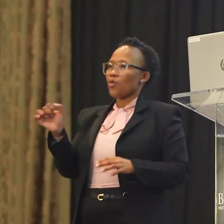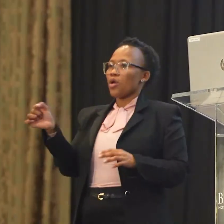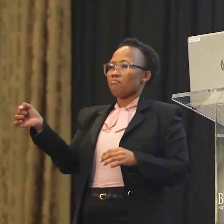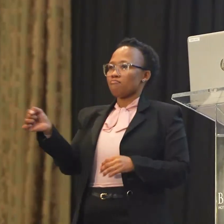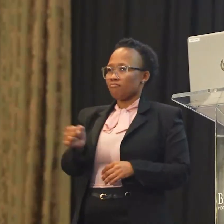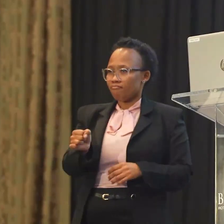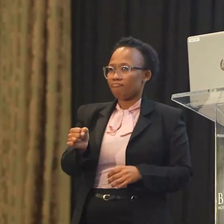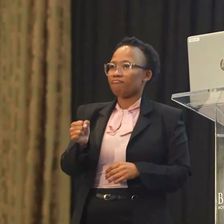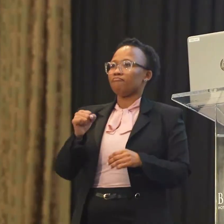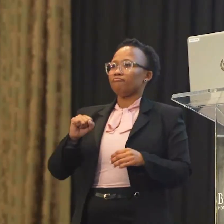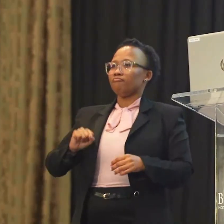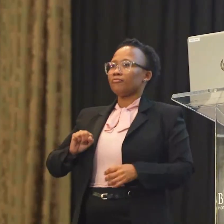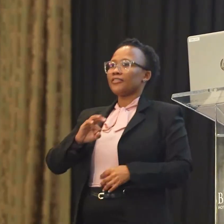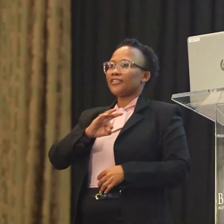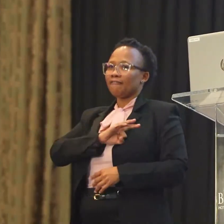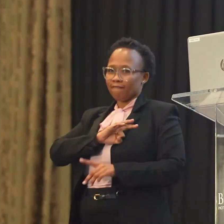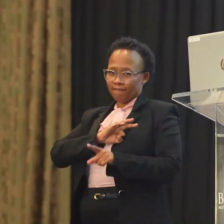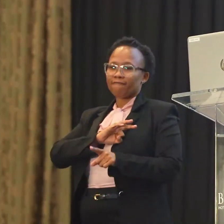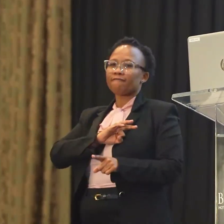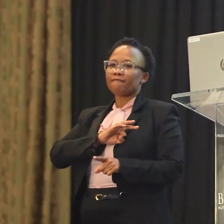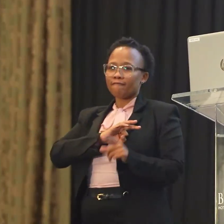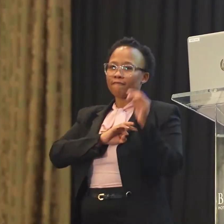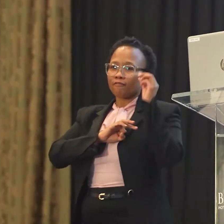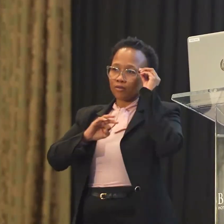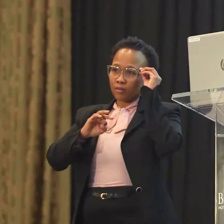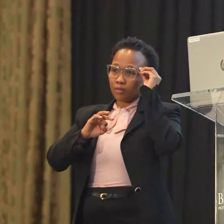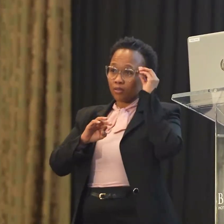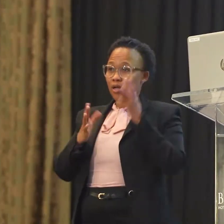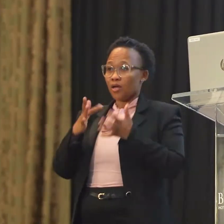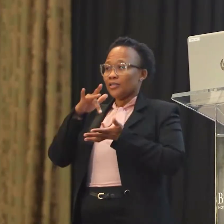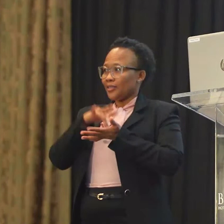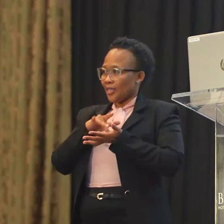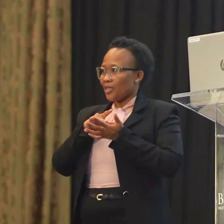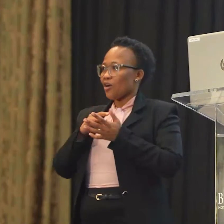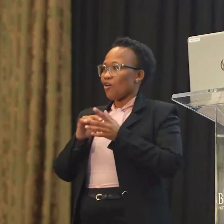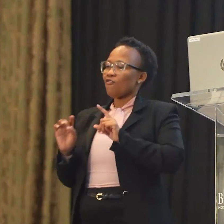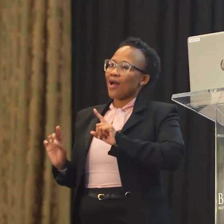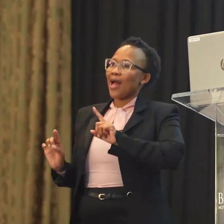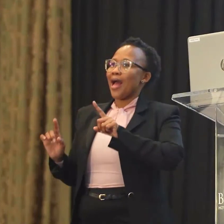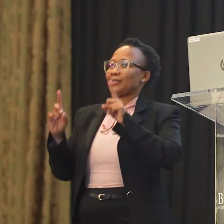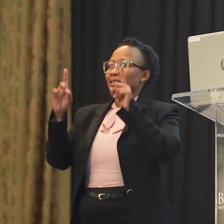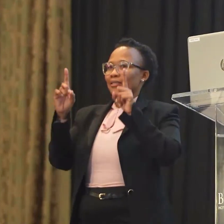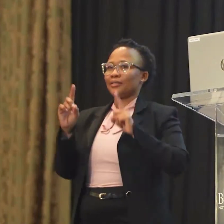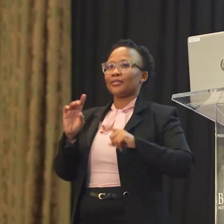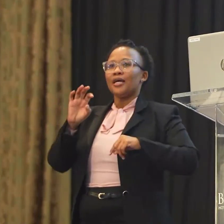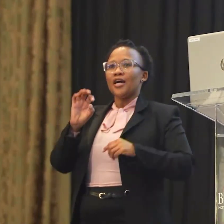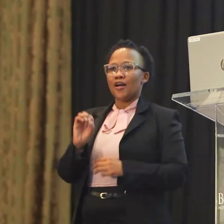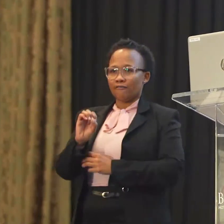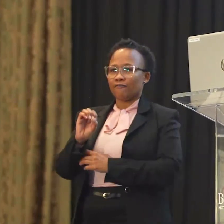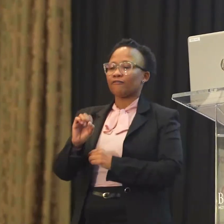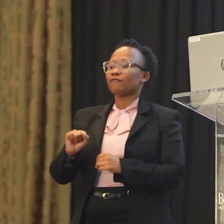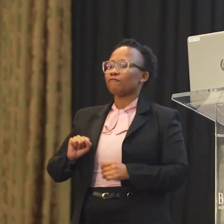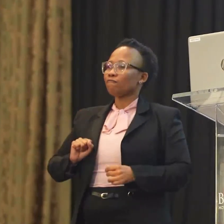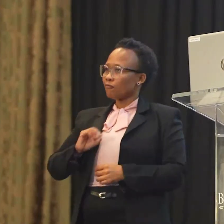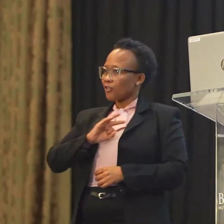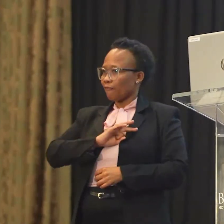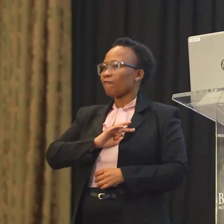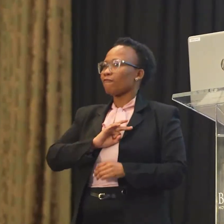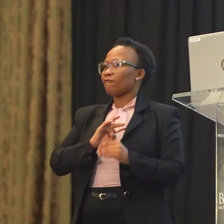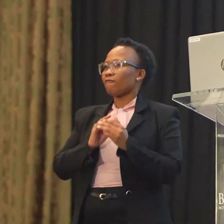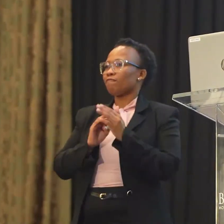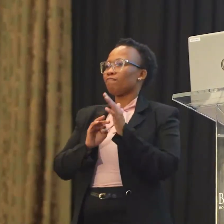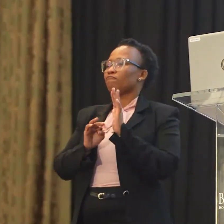can, redirect them to the centers of excellence so that the centers of excellence have those staff present. And also